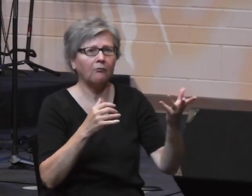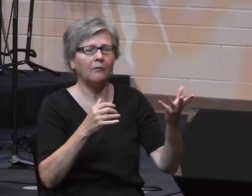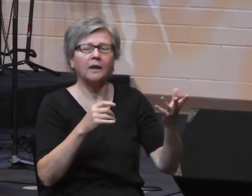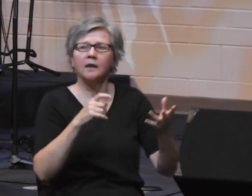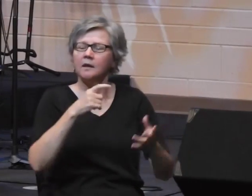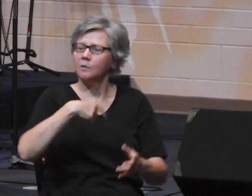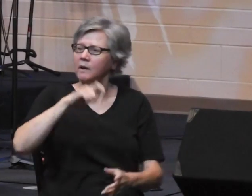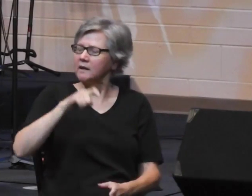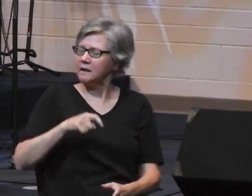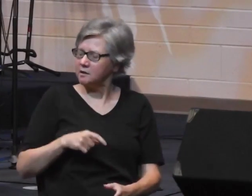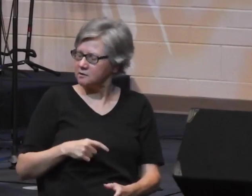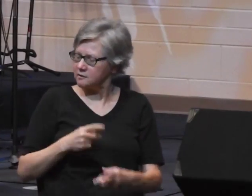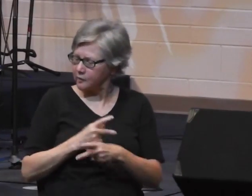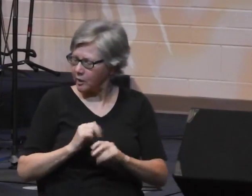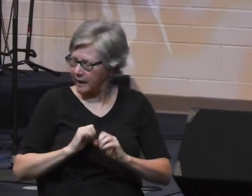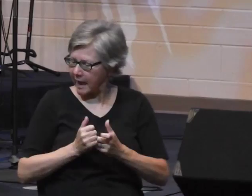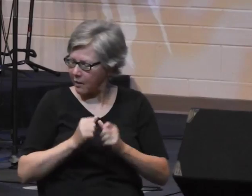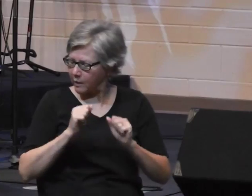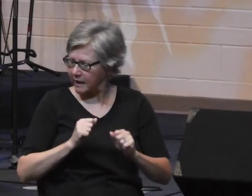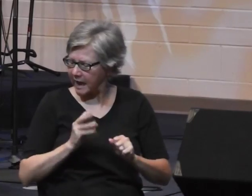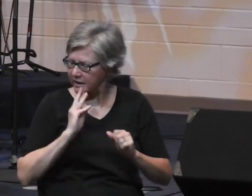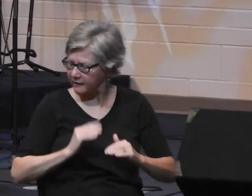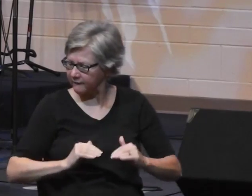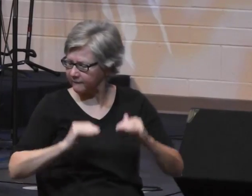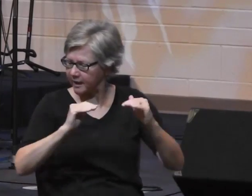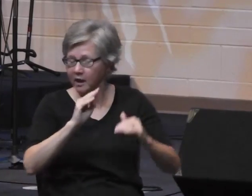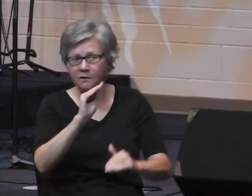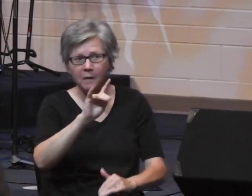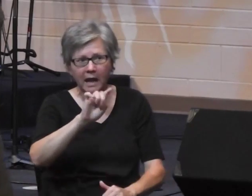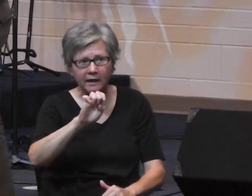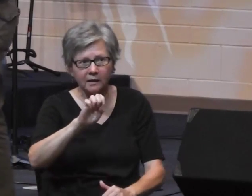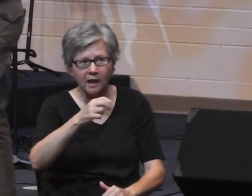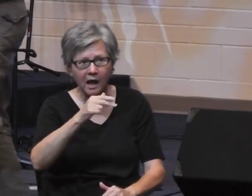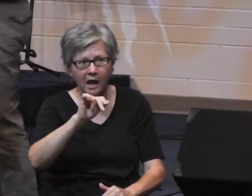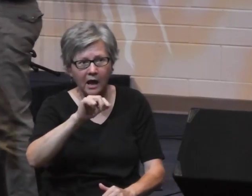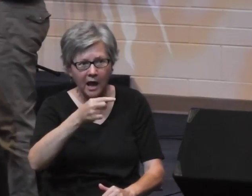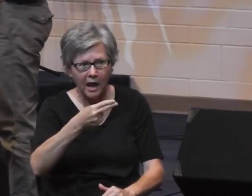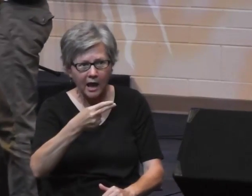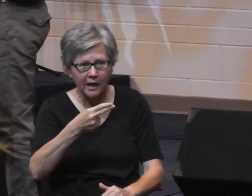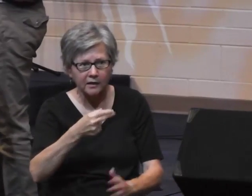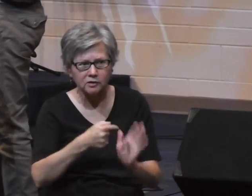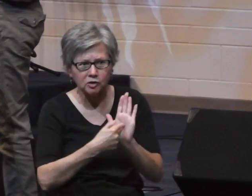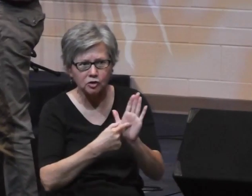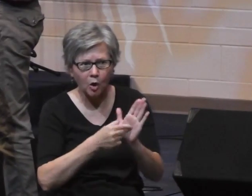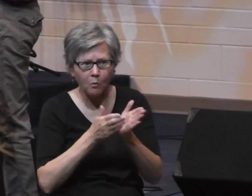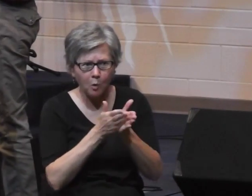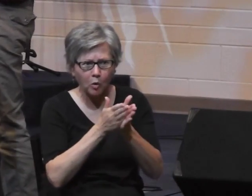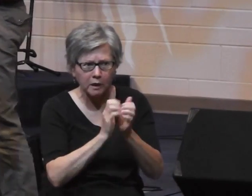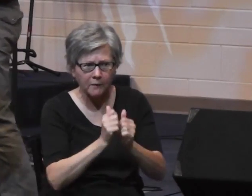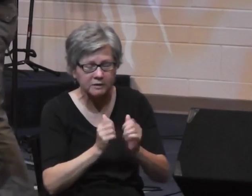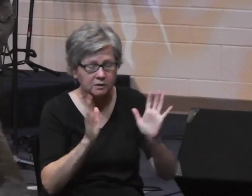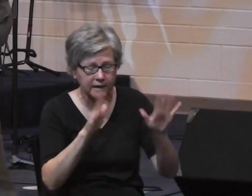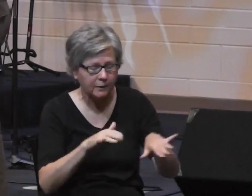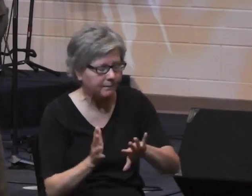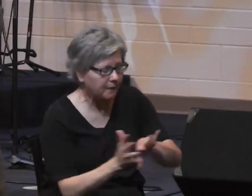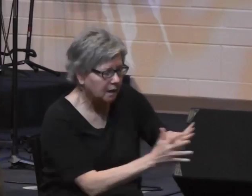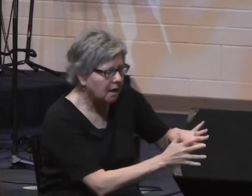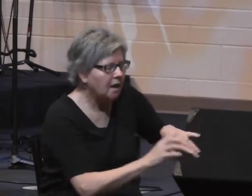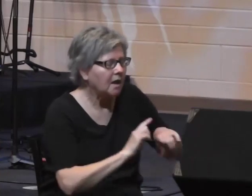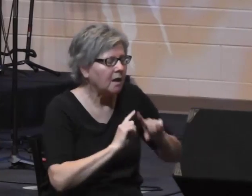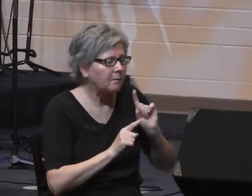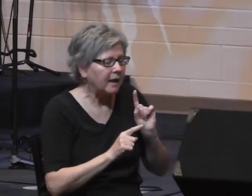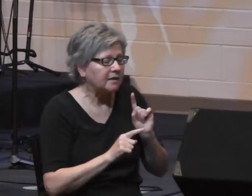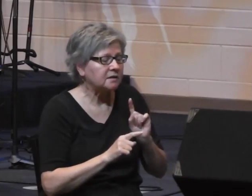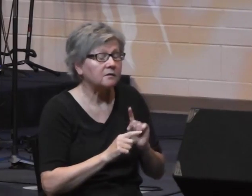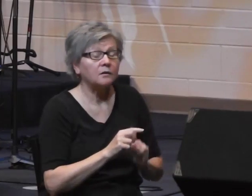figure out how to flood Mile High Stadium to do like, boating on it. Anyway, so big city, some very